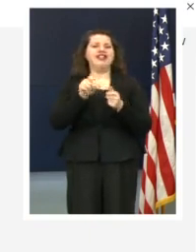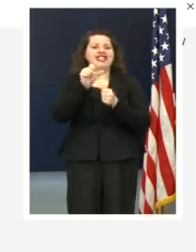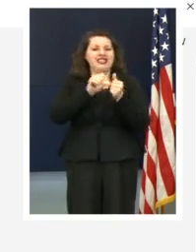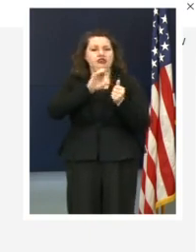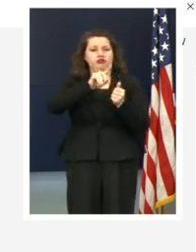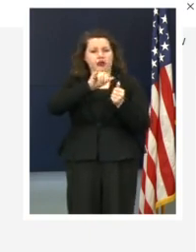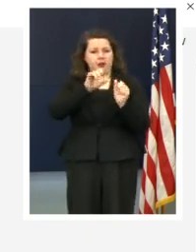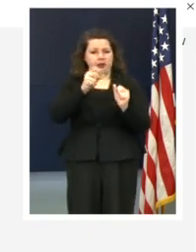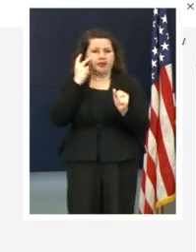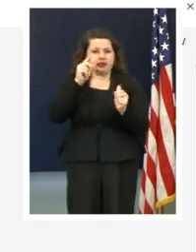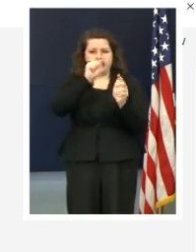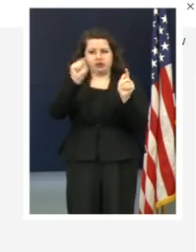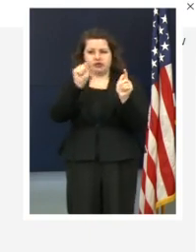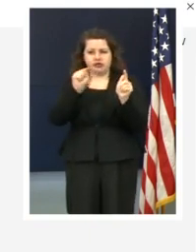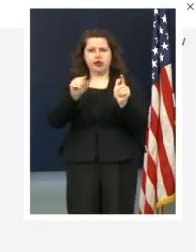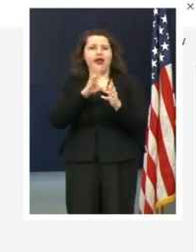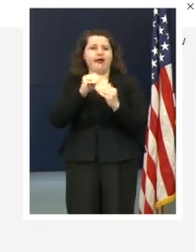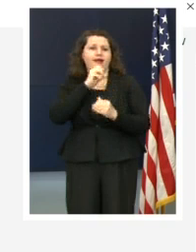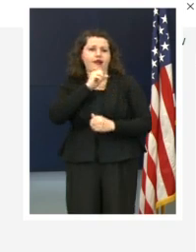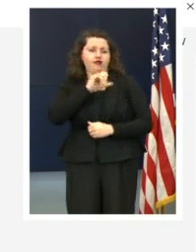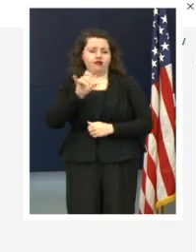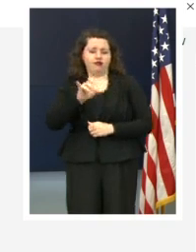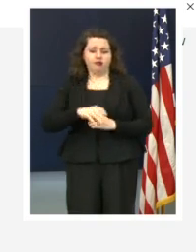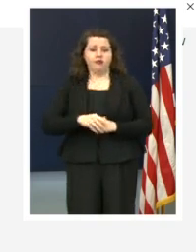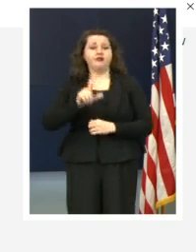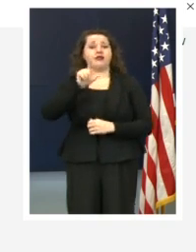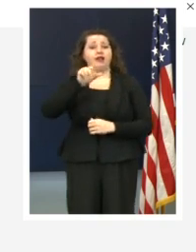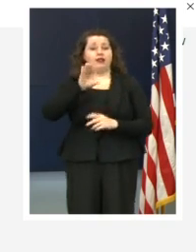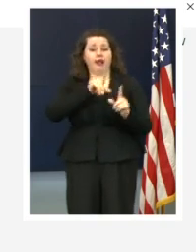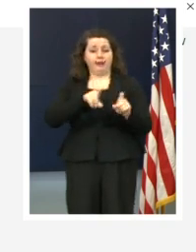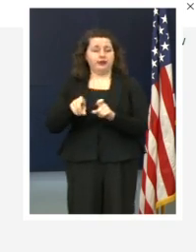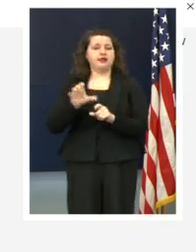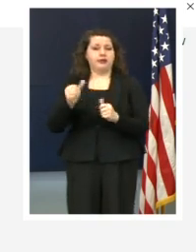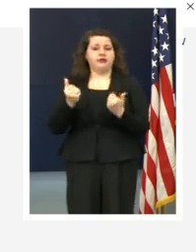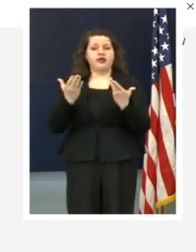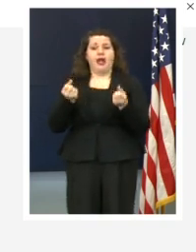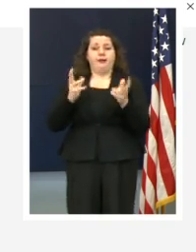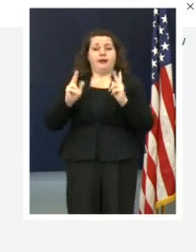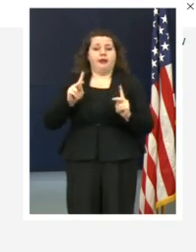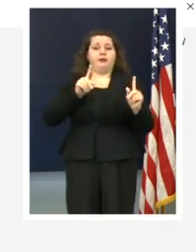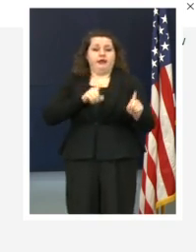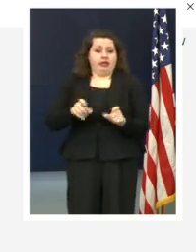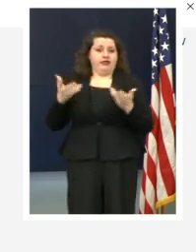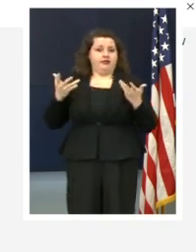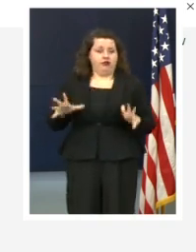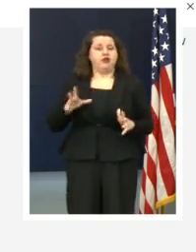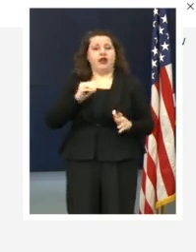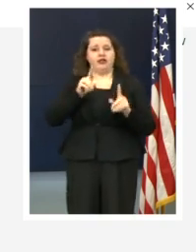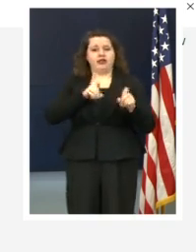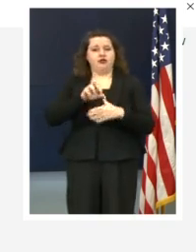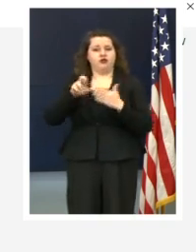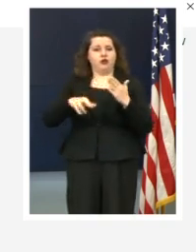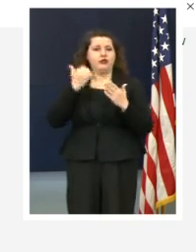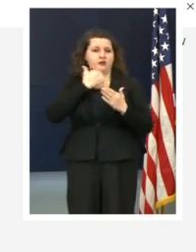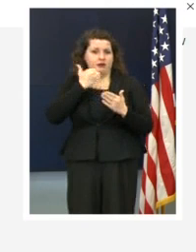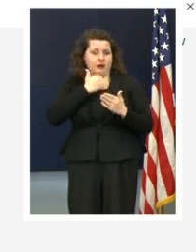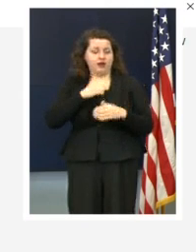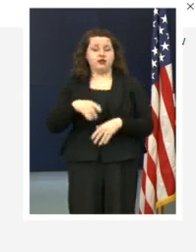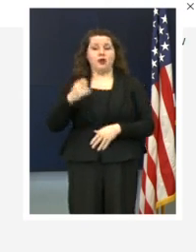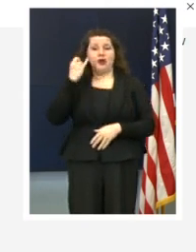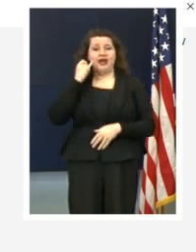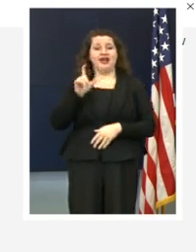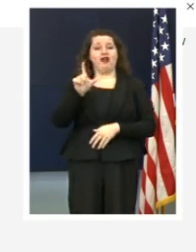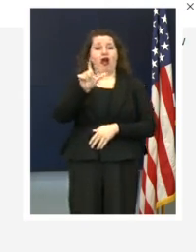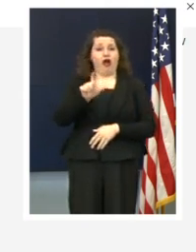age. Lab testing provides the number of individuals tested and the test results for each day. So again, if you hover